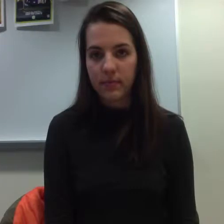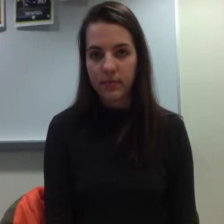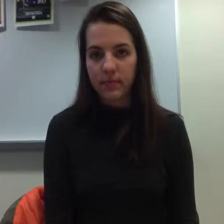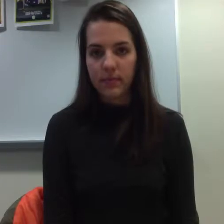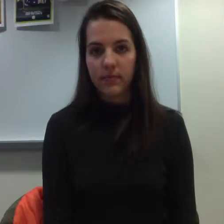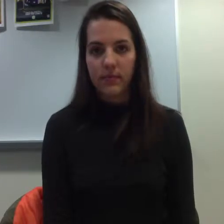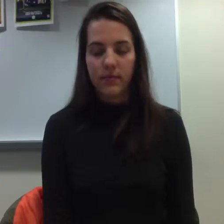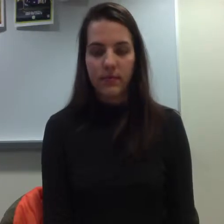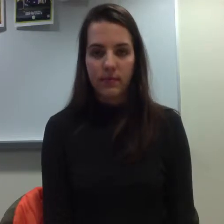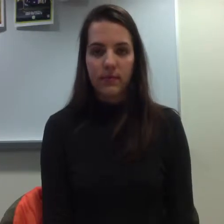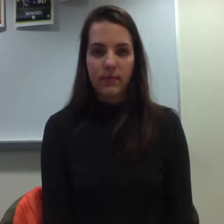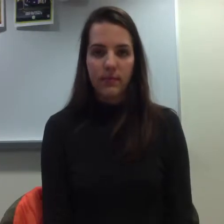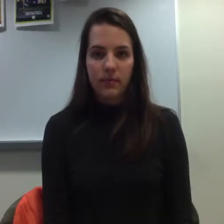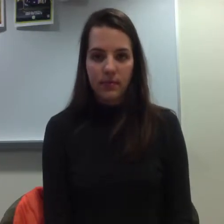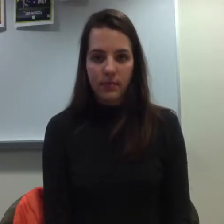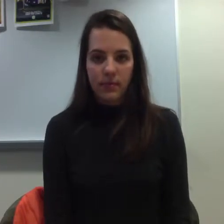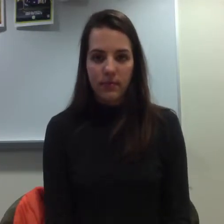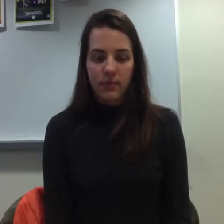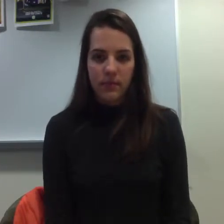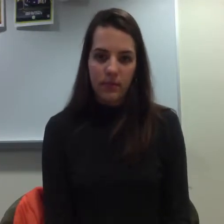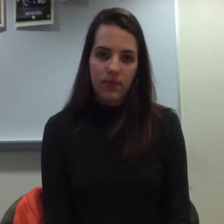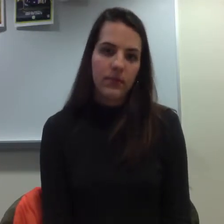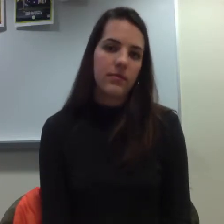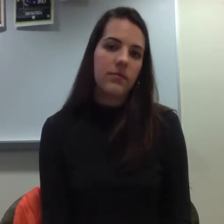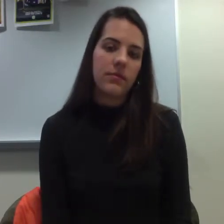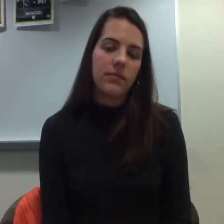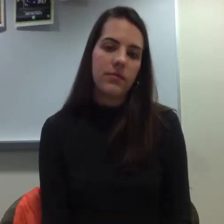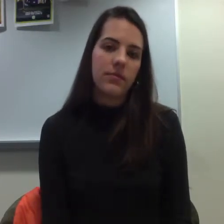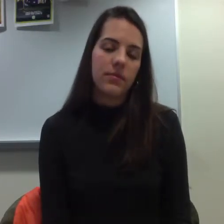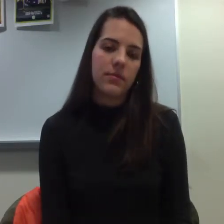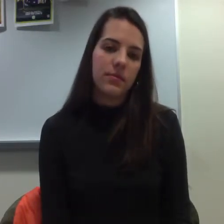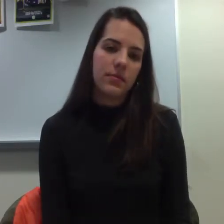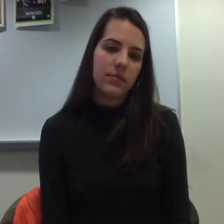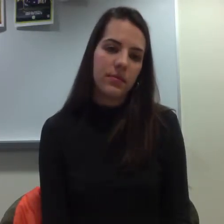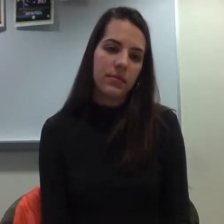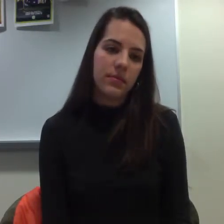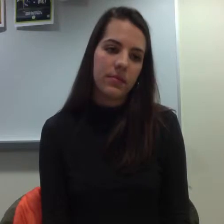my mother-in-law, which has been in the family many, many years, and we still have it today.